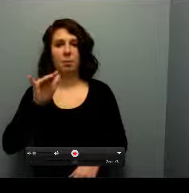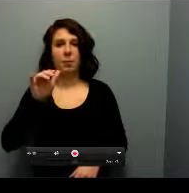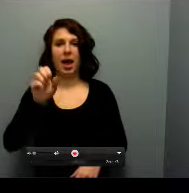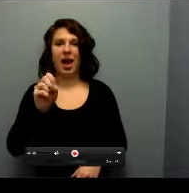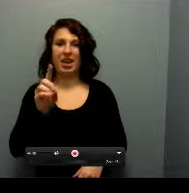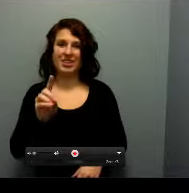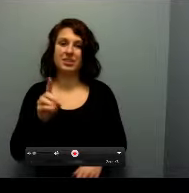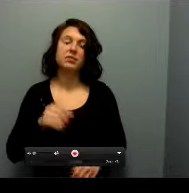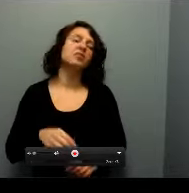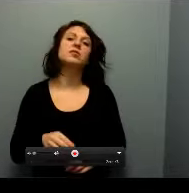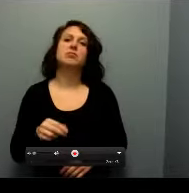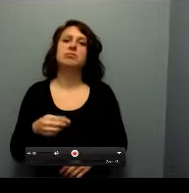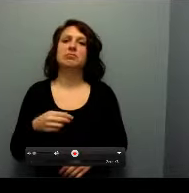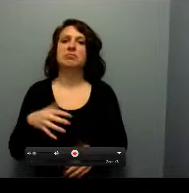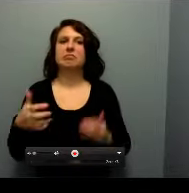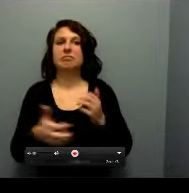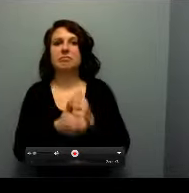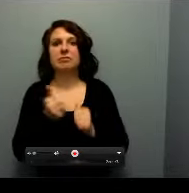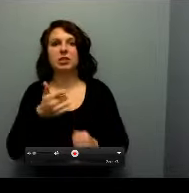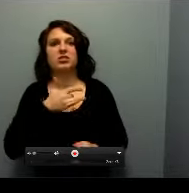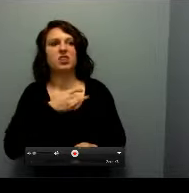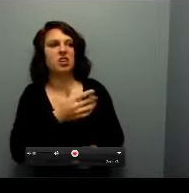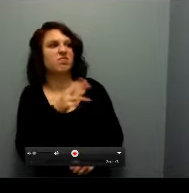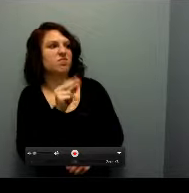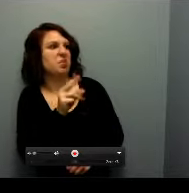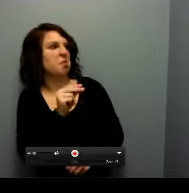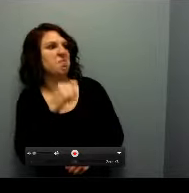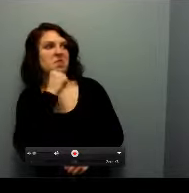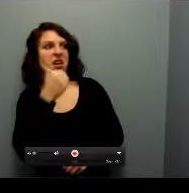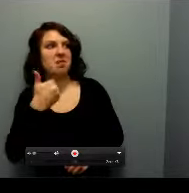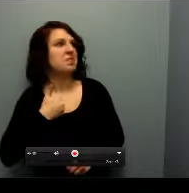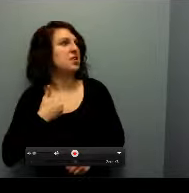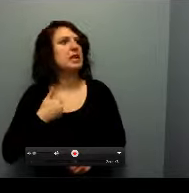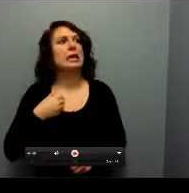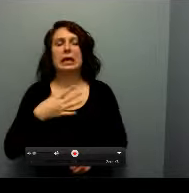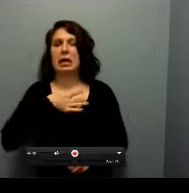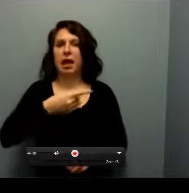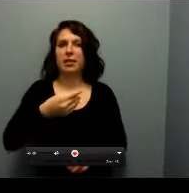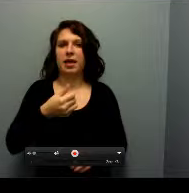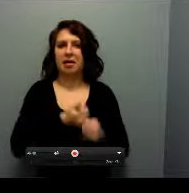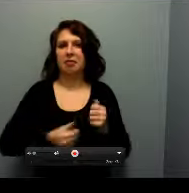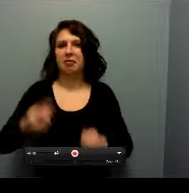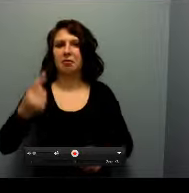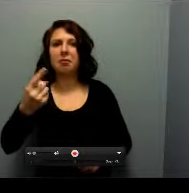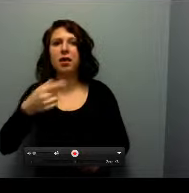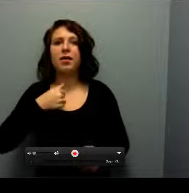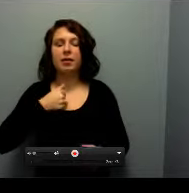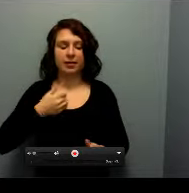rate themselves as highly, they're not biased, I like everybody equally, or that kind of stuff.